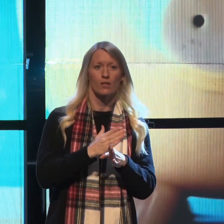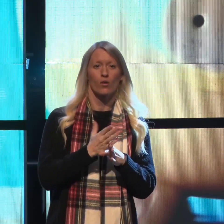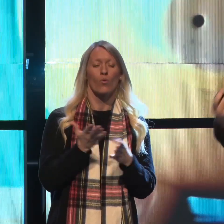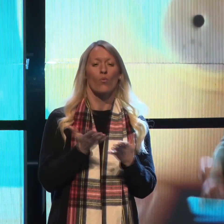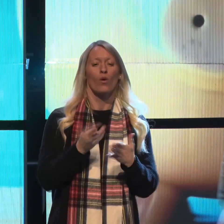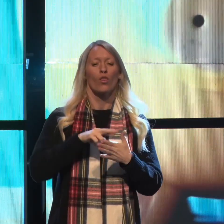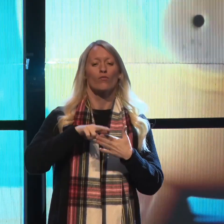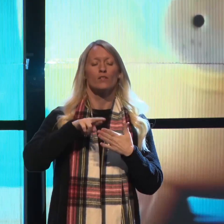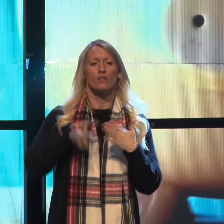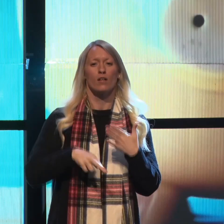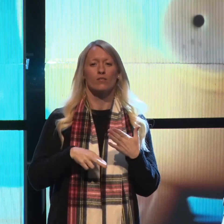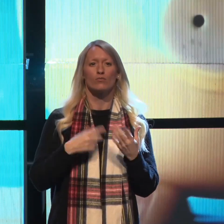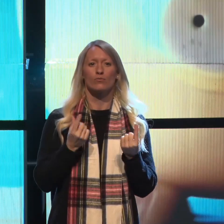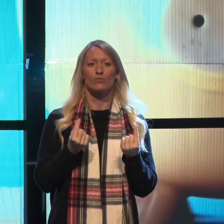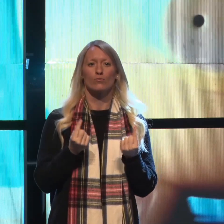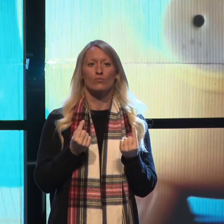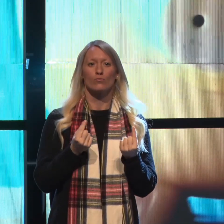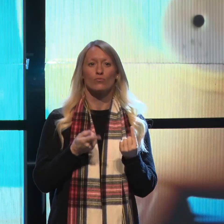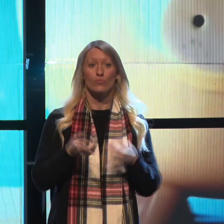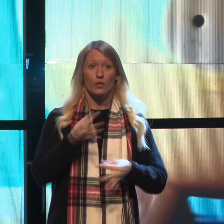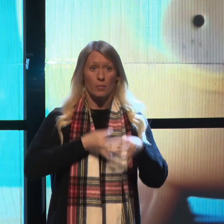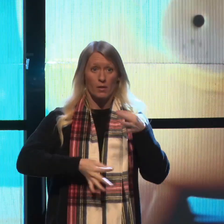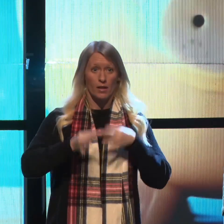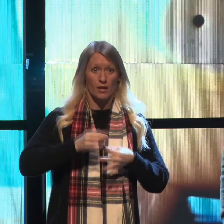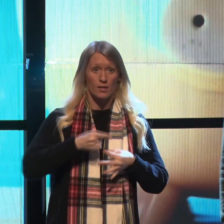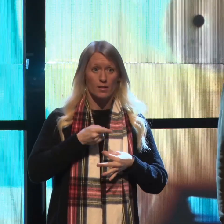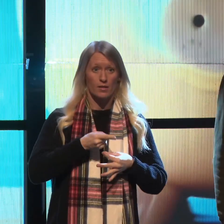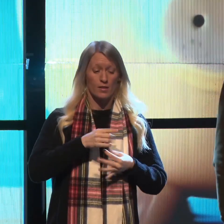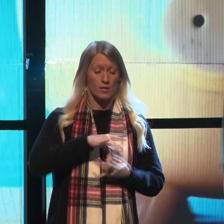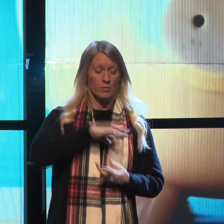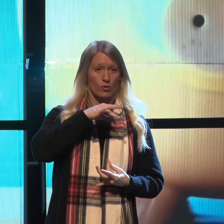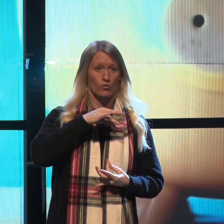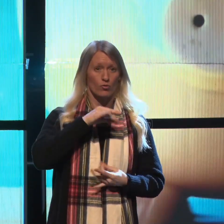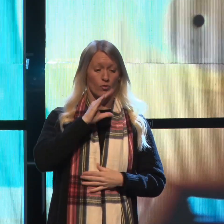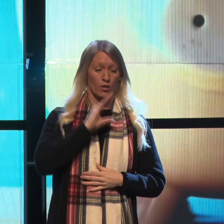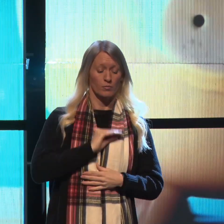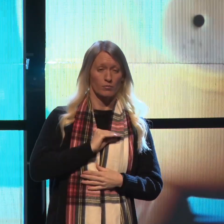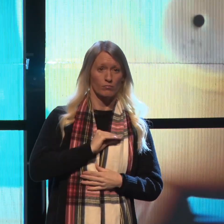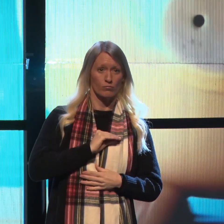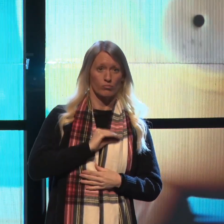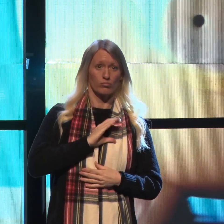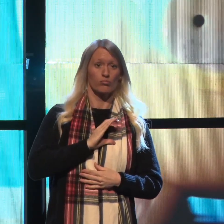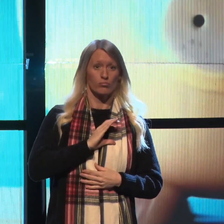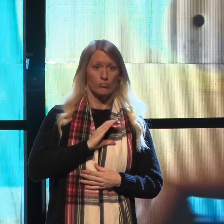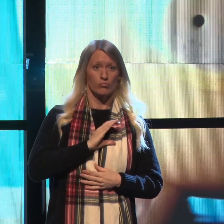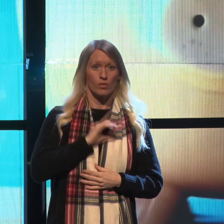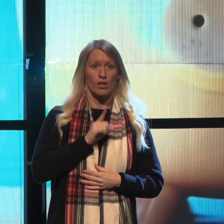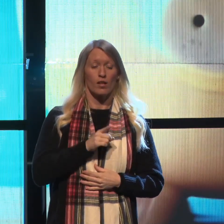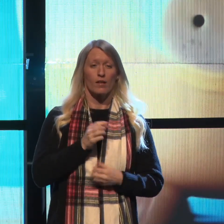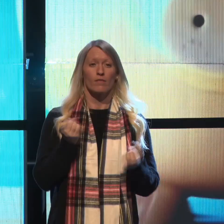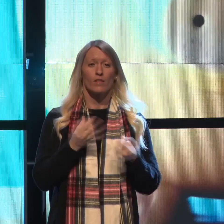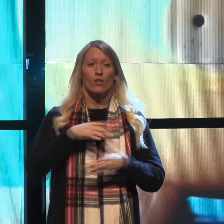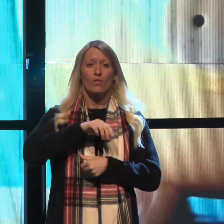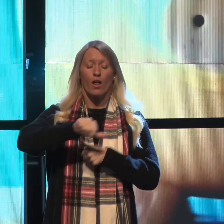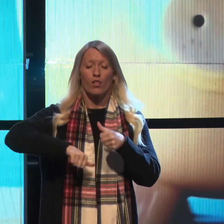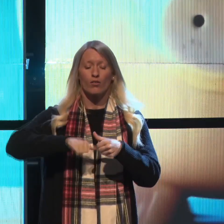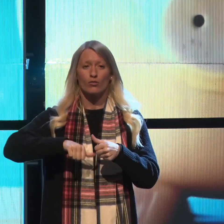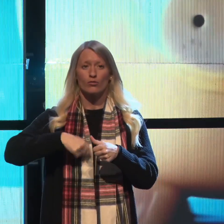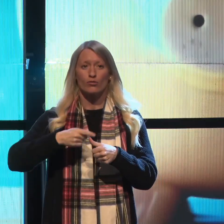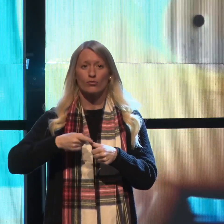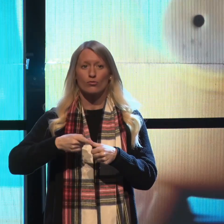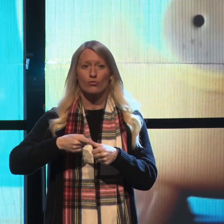Well, we talk about this all the time. We're going to replace spiritual emptiness with spiritual vitality. We're going to replace fear of the other with